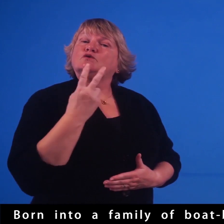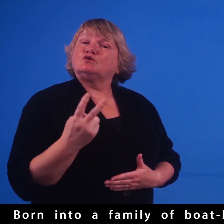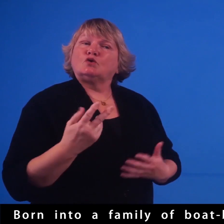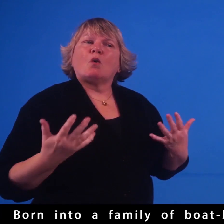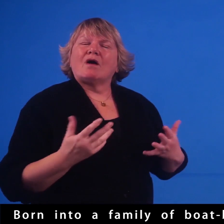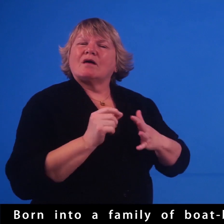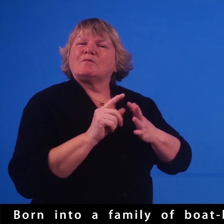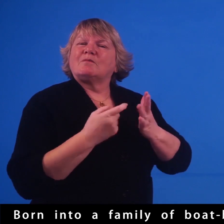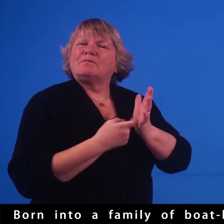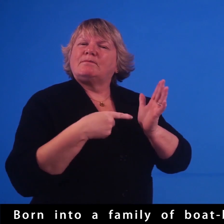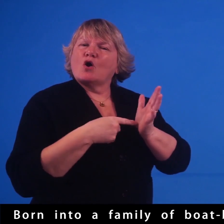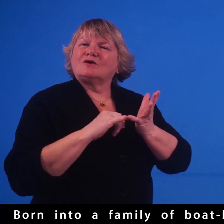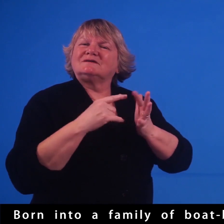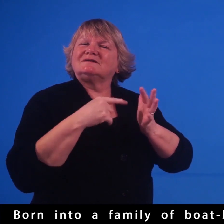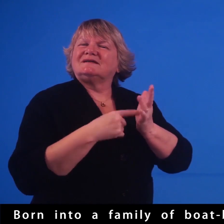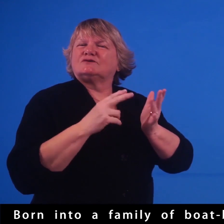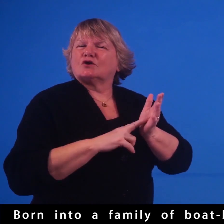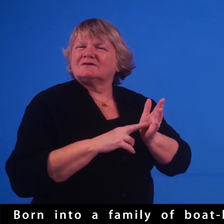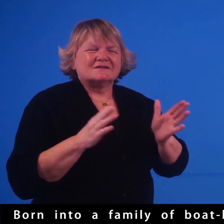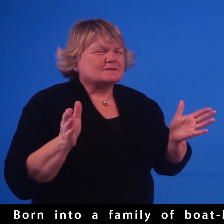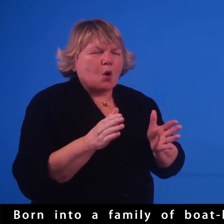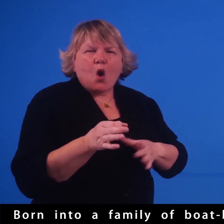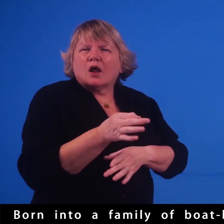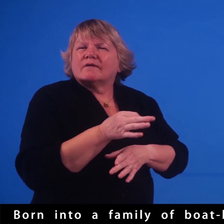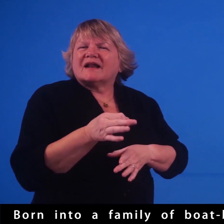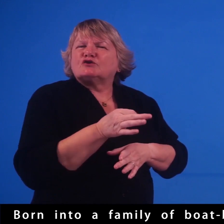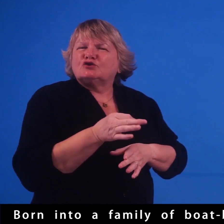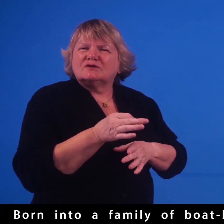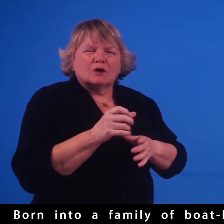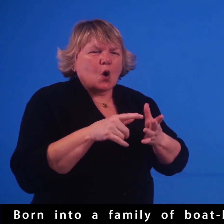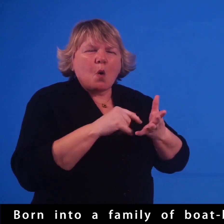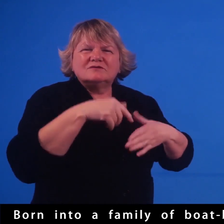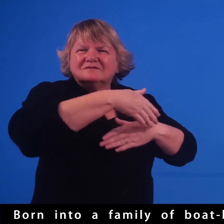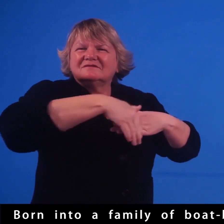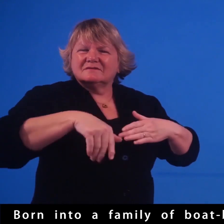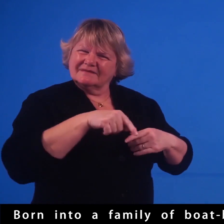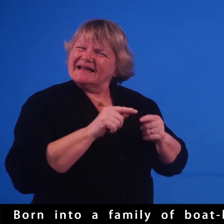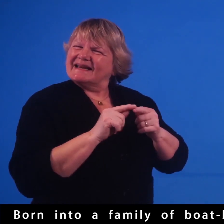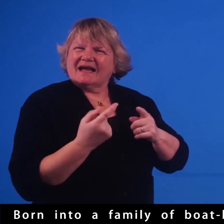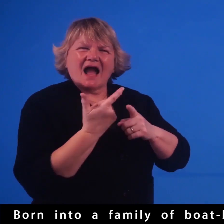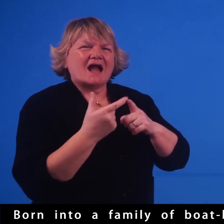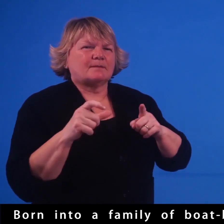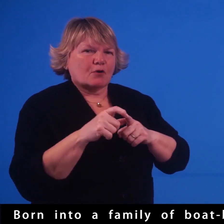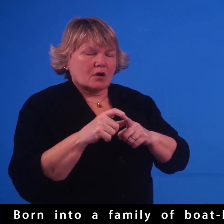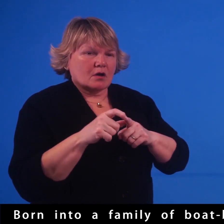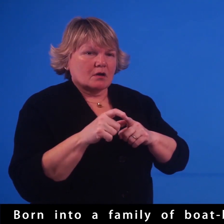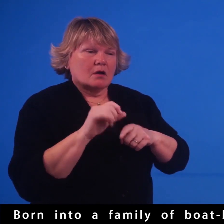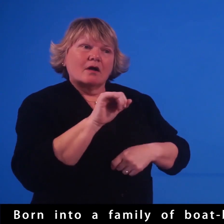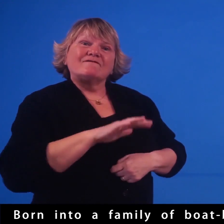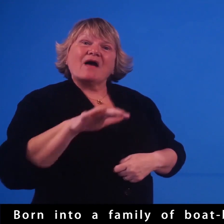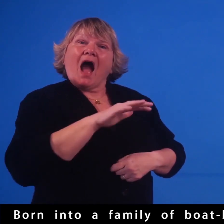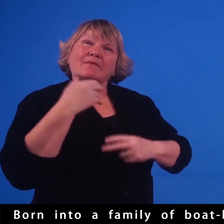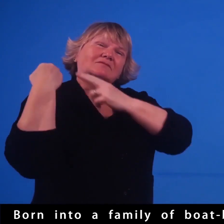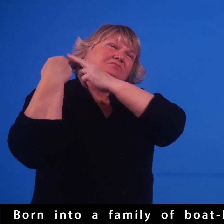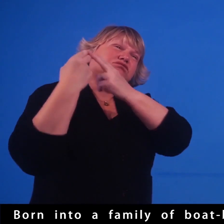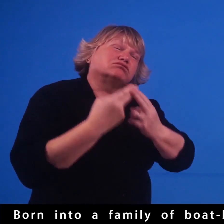Born into a family of boat builders and fishermen in the small coastal village of Portseaton near Edinburgh